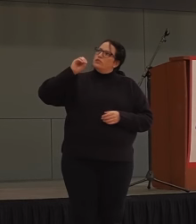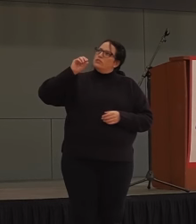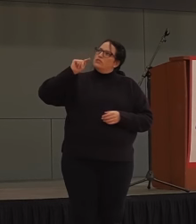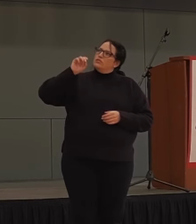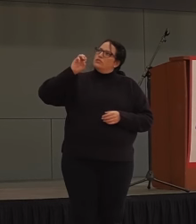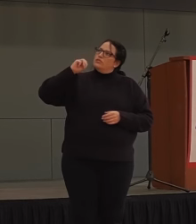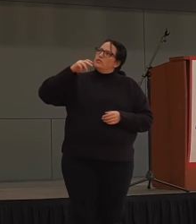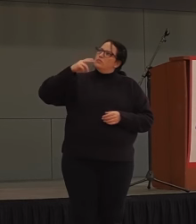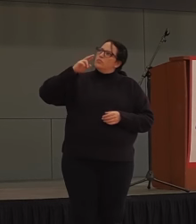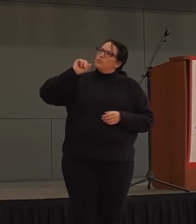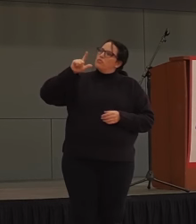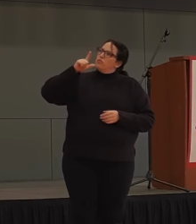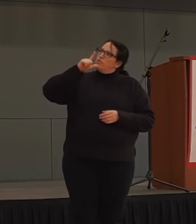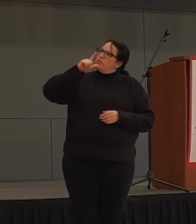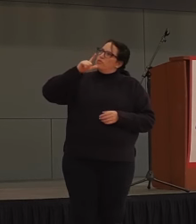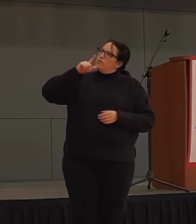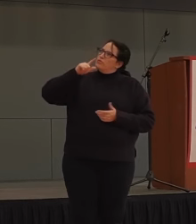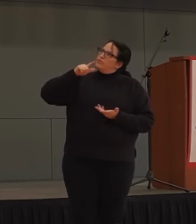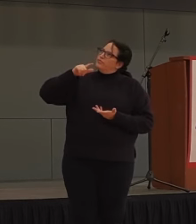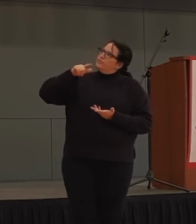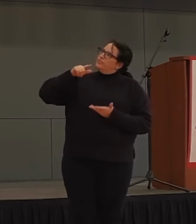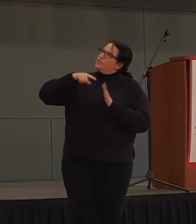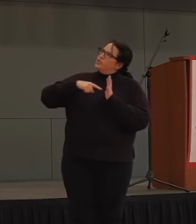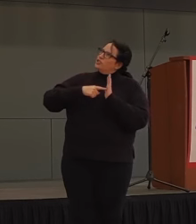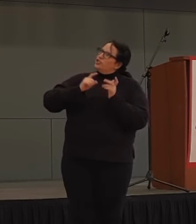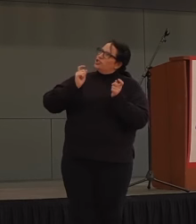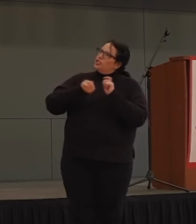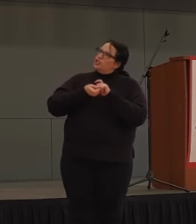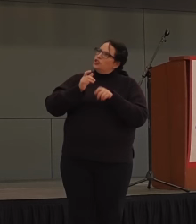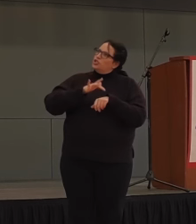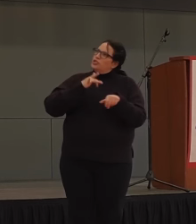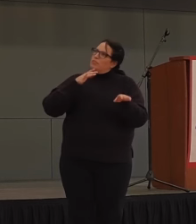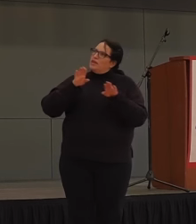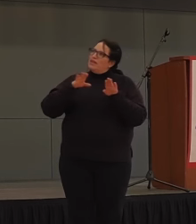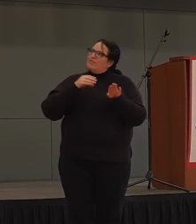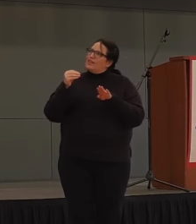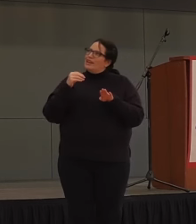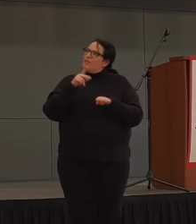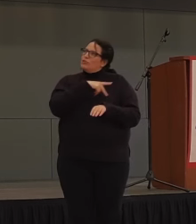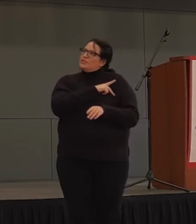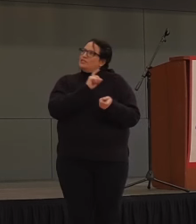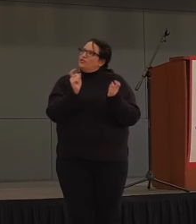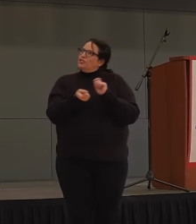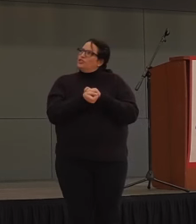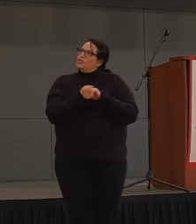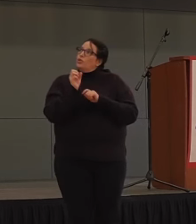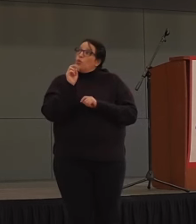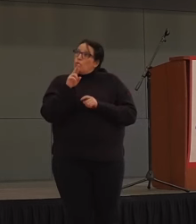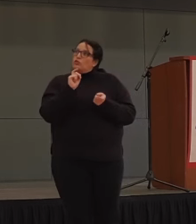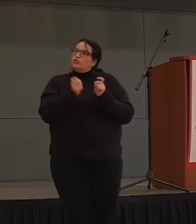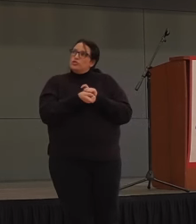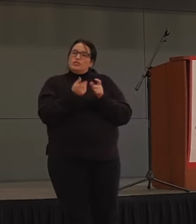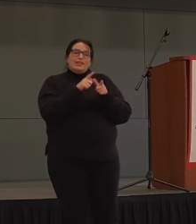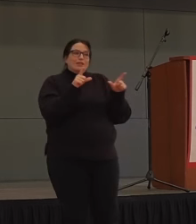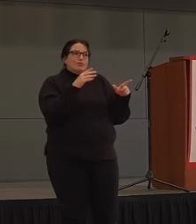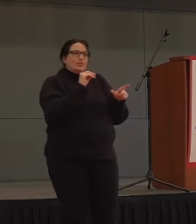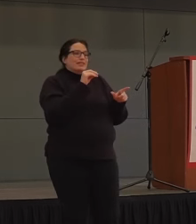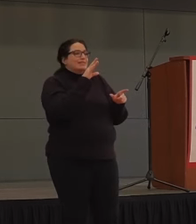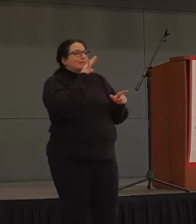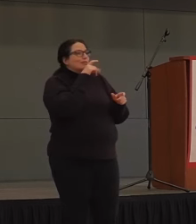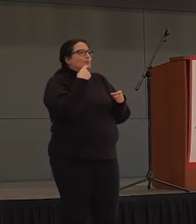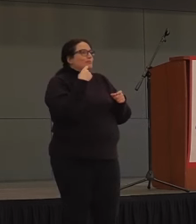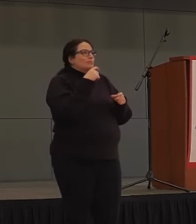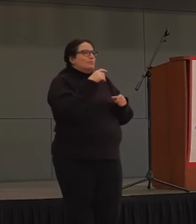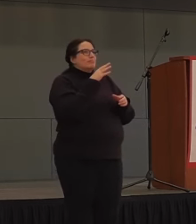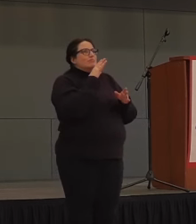and speech. So if someone is normally a tax-paying citizen, they're good neighbors,